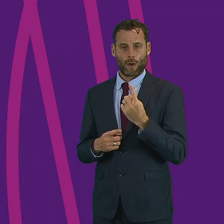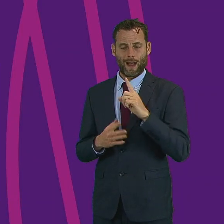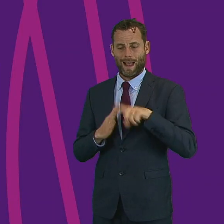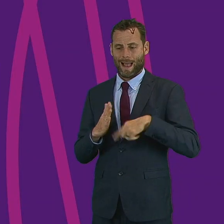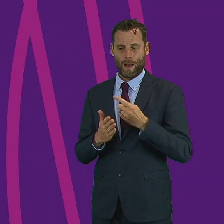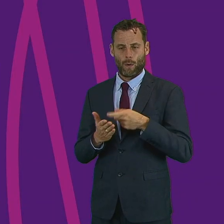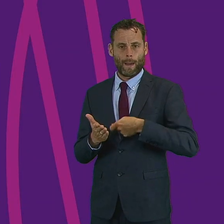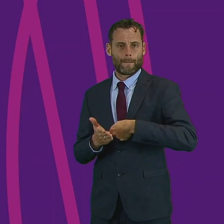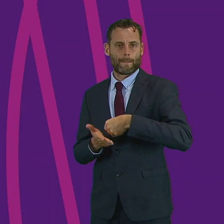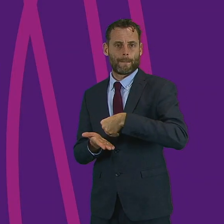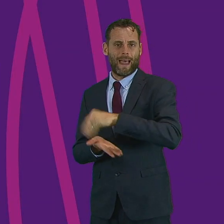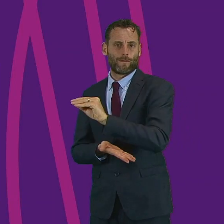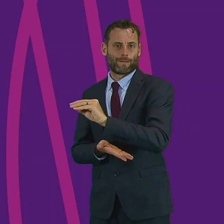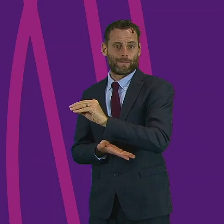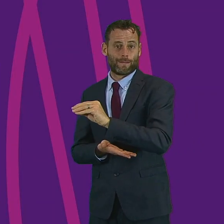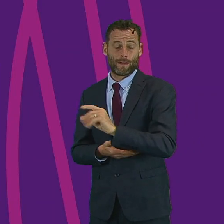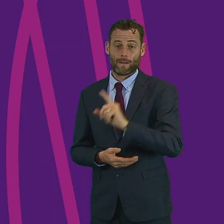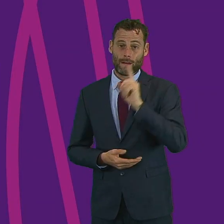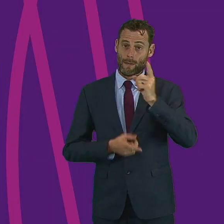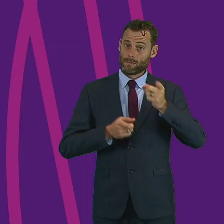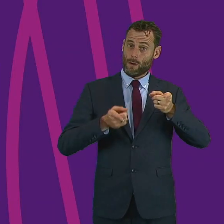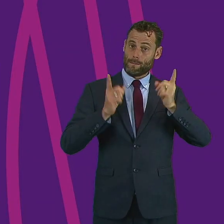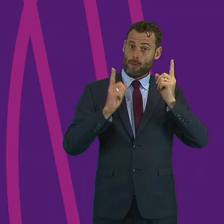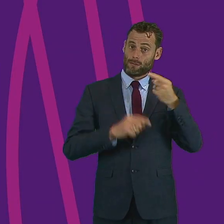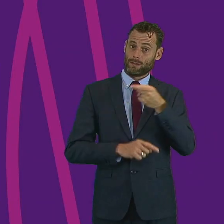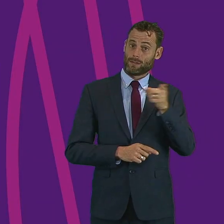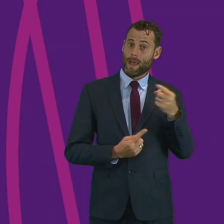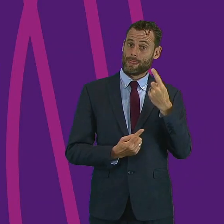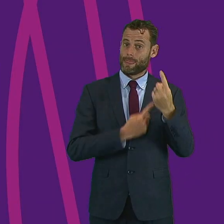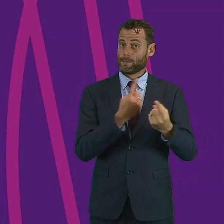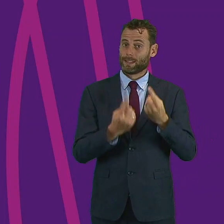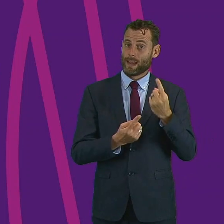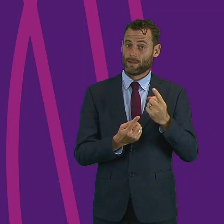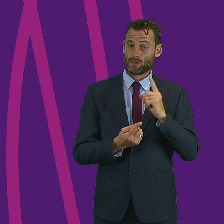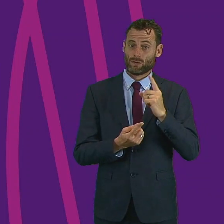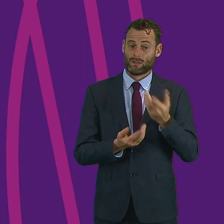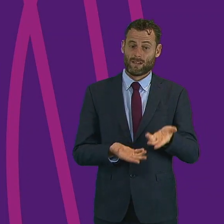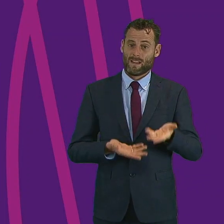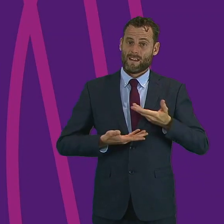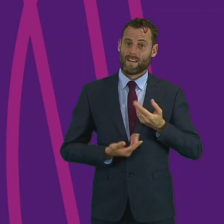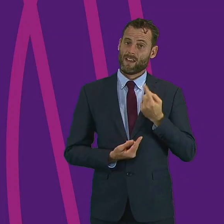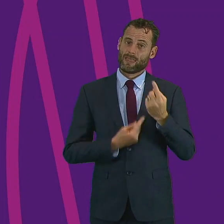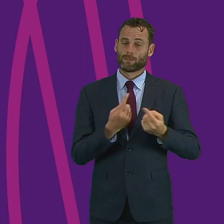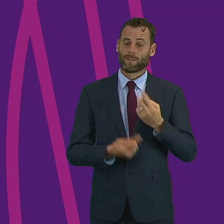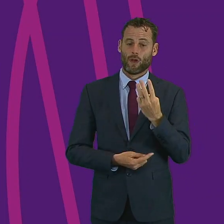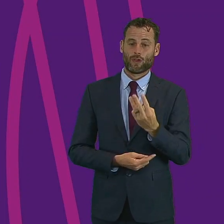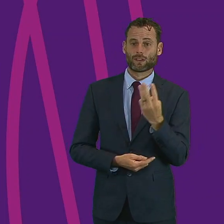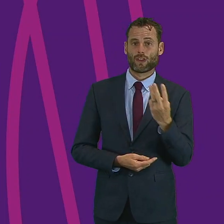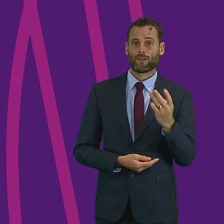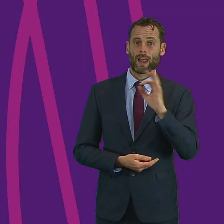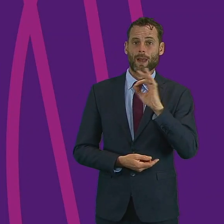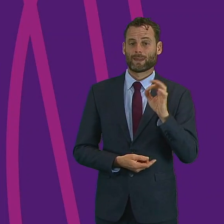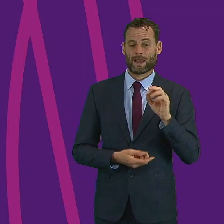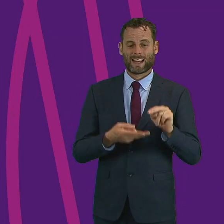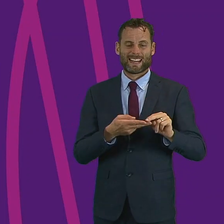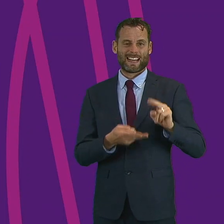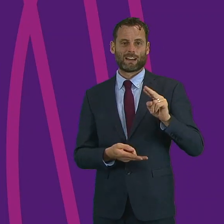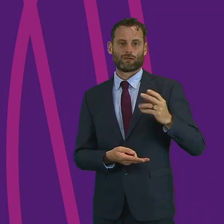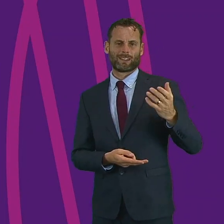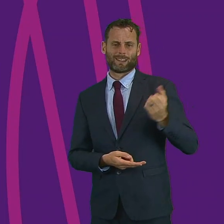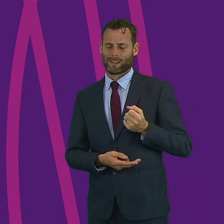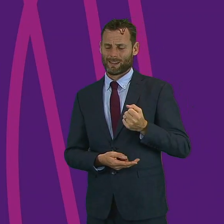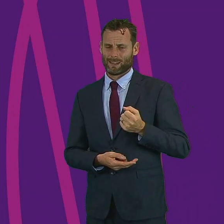across the region. As part of our £30 million for regeneration to support construction, as part of